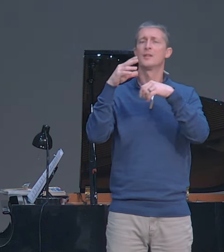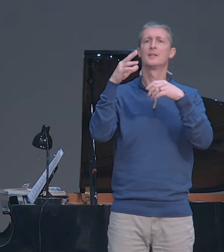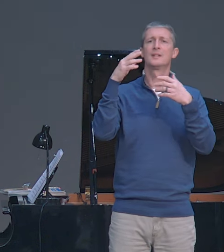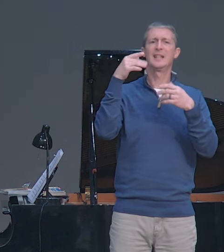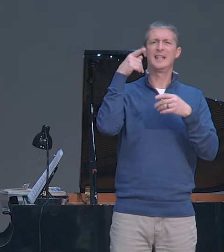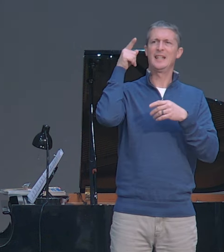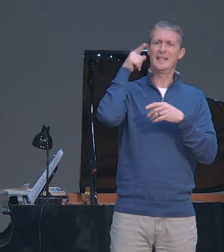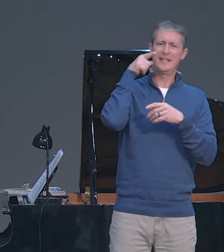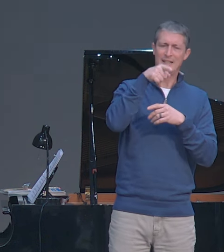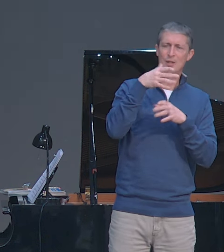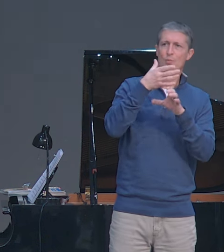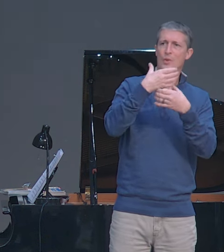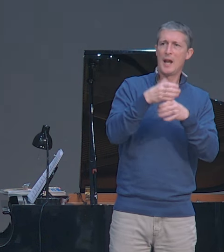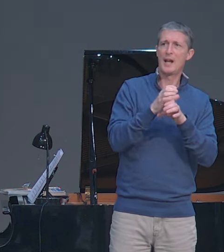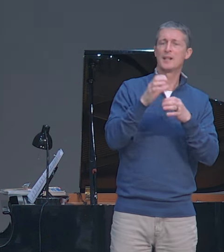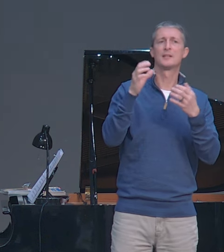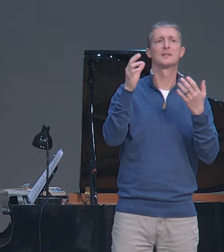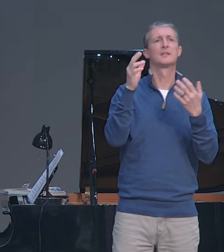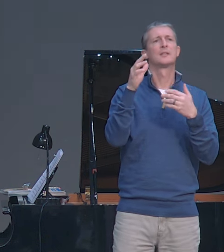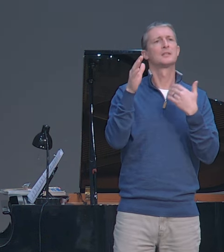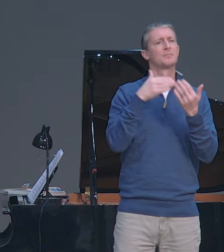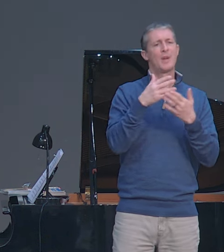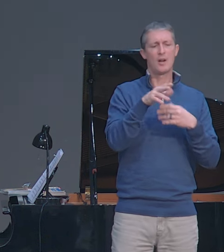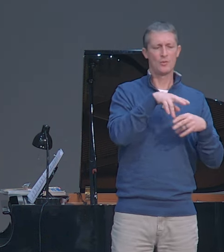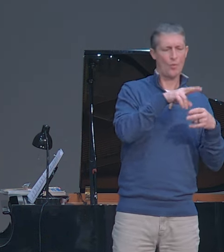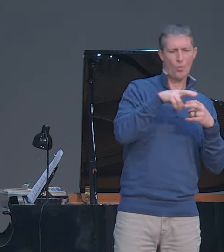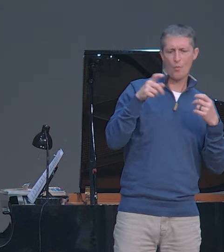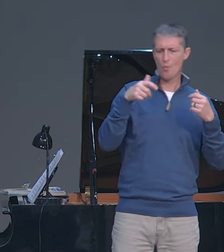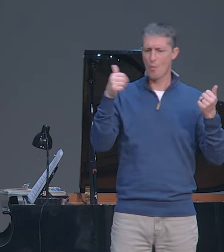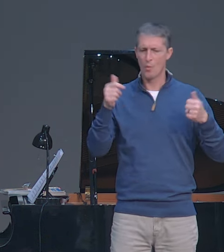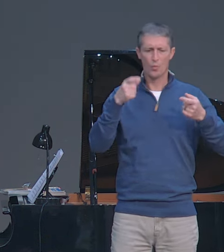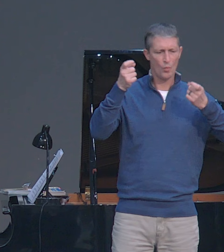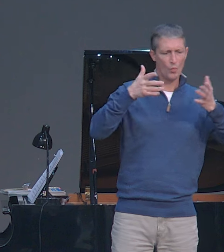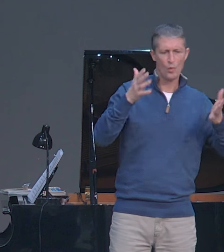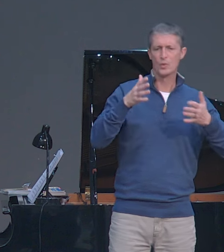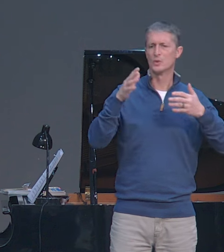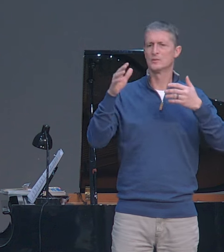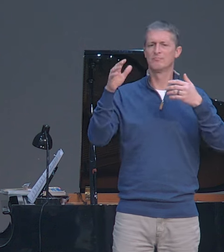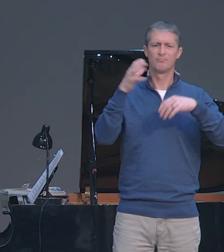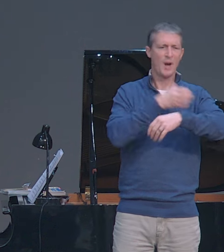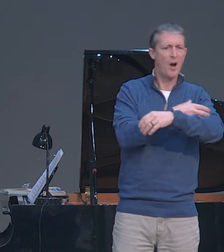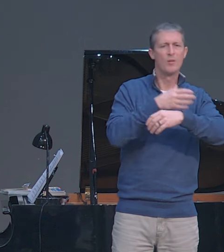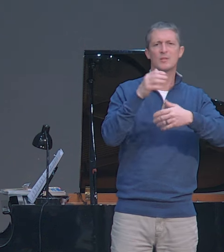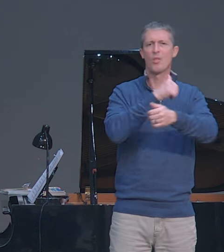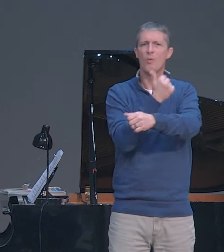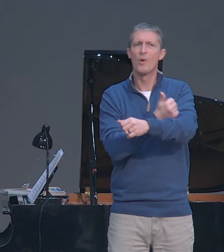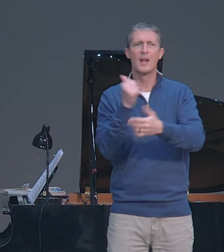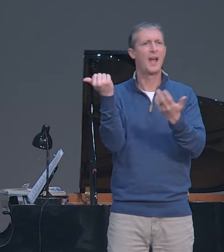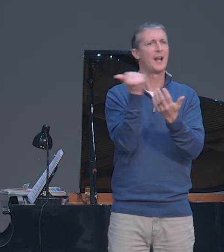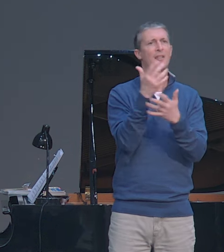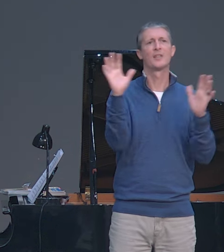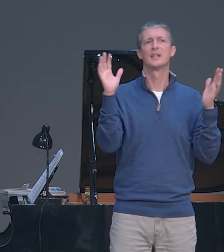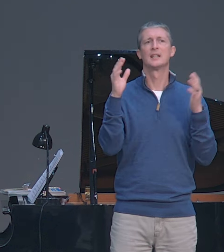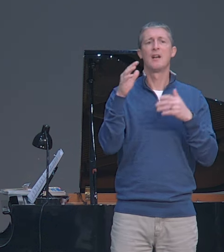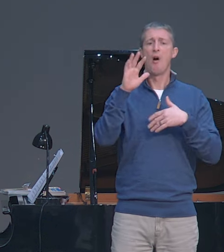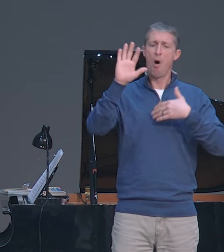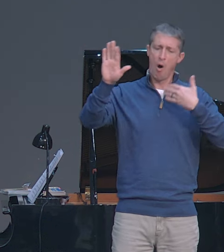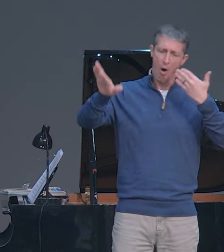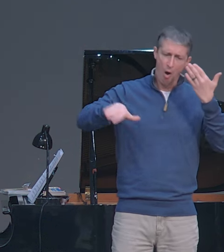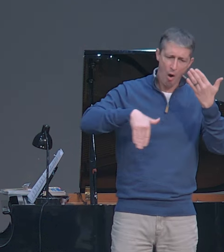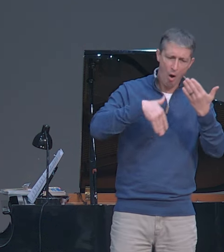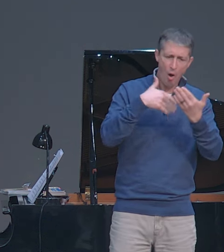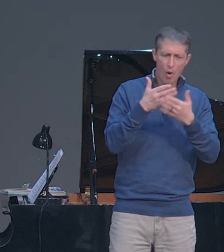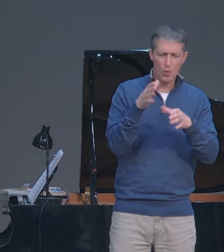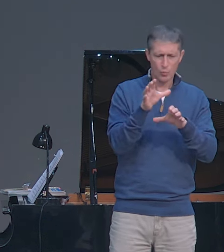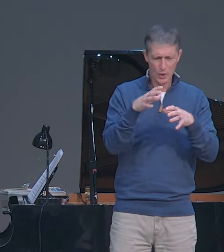invisible, whether thrones or dominions or rulers or authorities. All things were created through